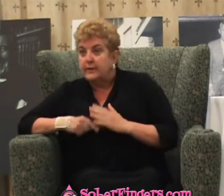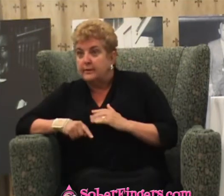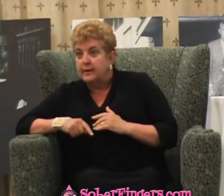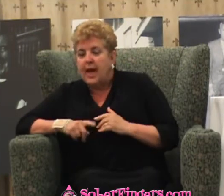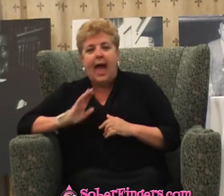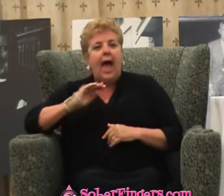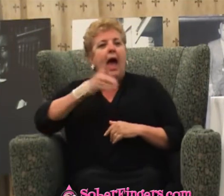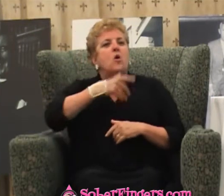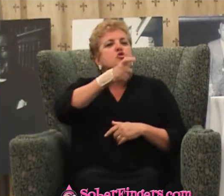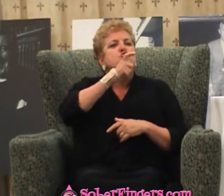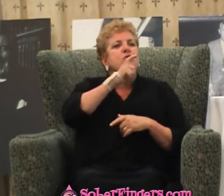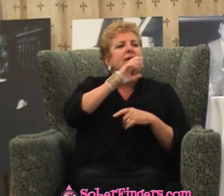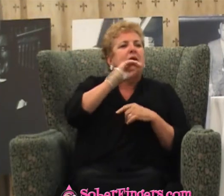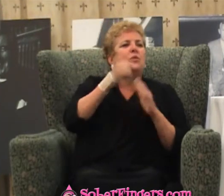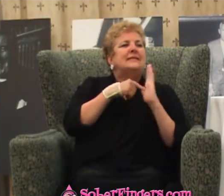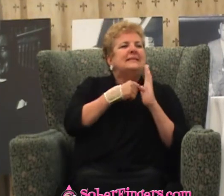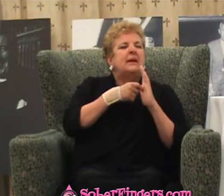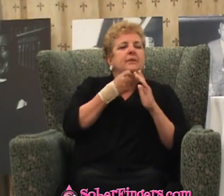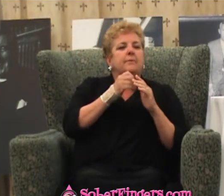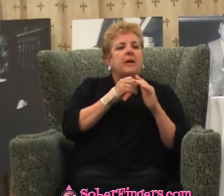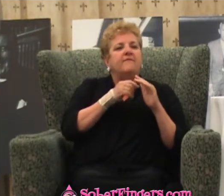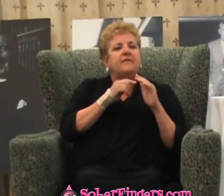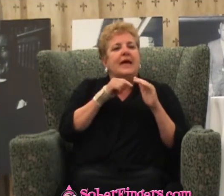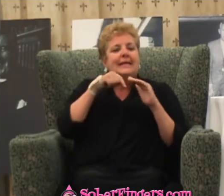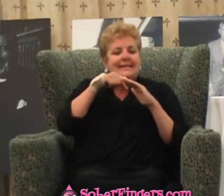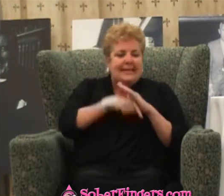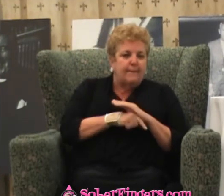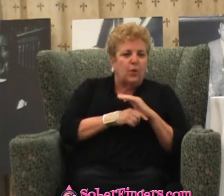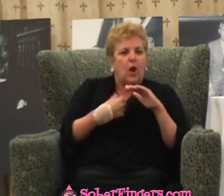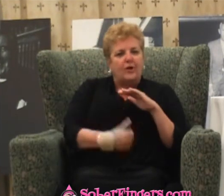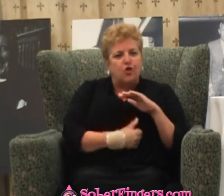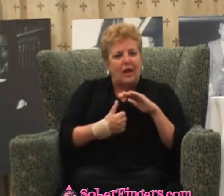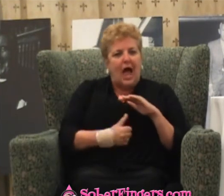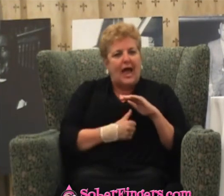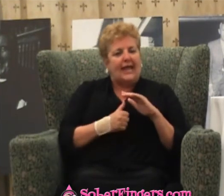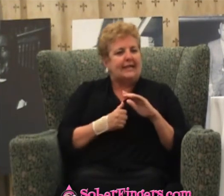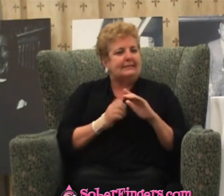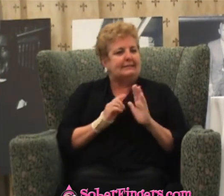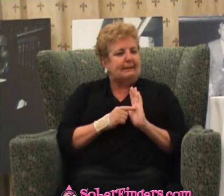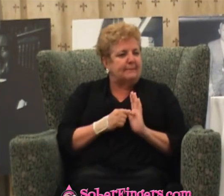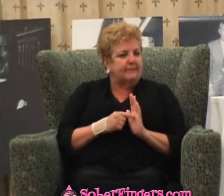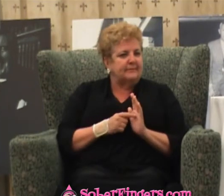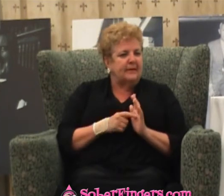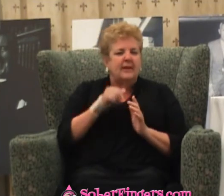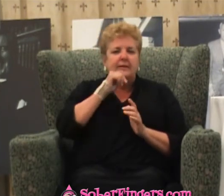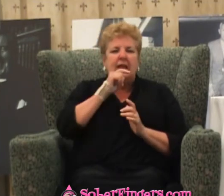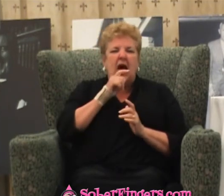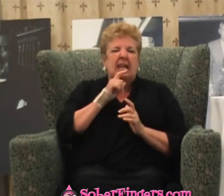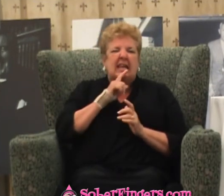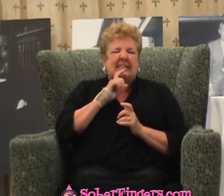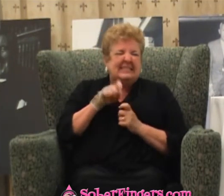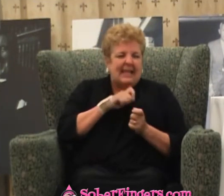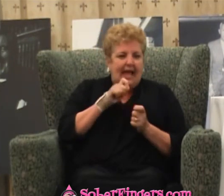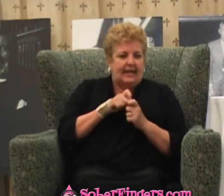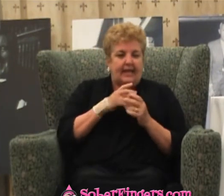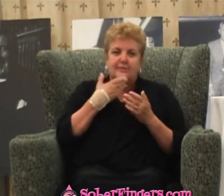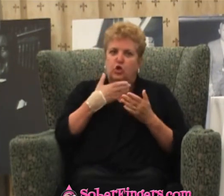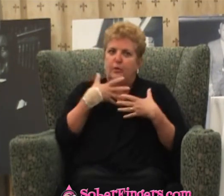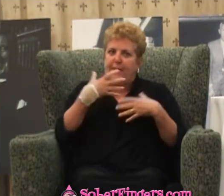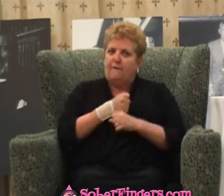but a symptom of deeper underlying cause and conditions, which is not really a quote, but it's close. It's close enough. It's a good paraphrase. But then